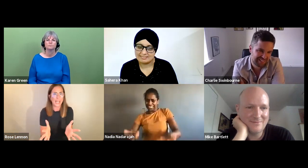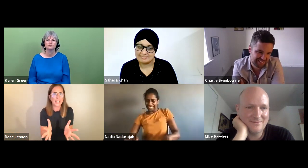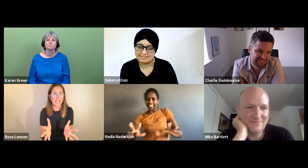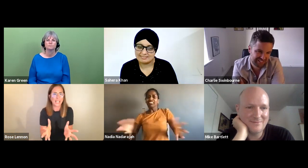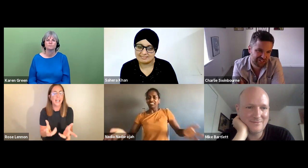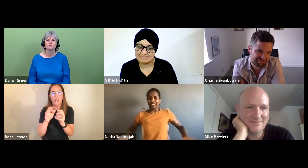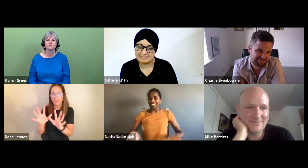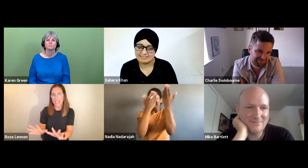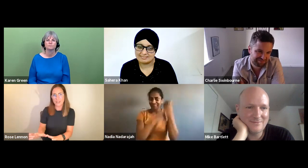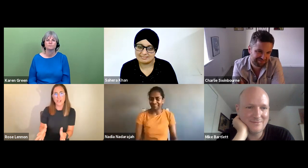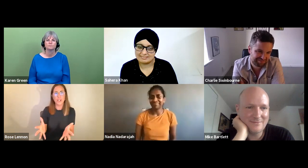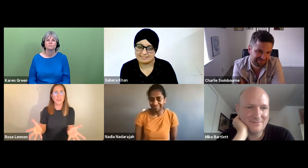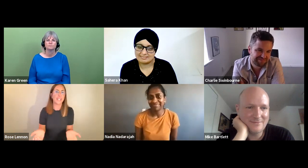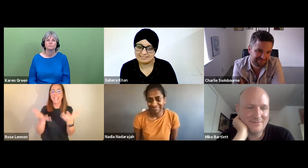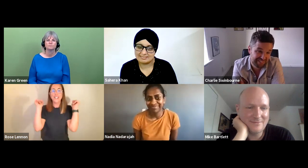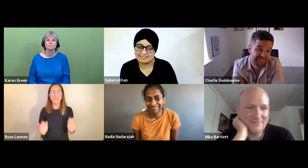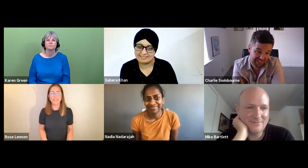piece. And then I read it through, and then I send it off.